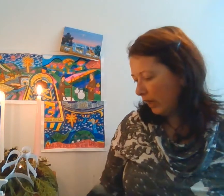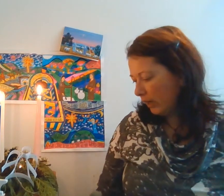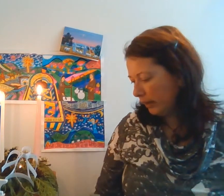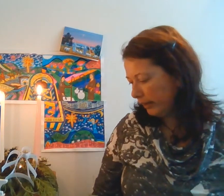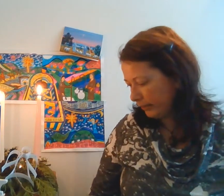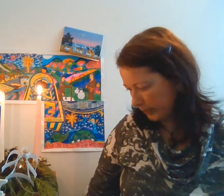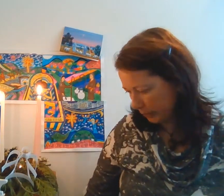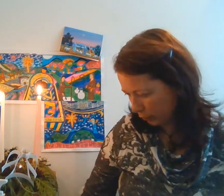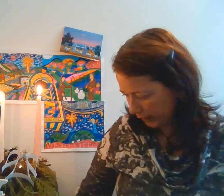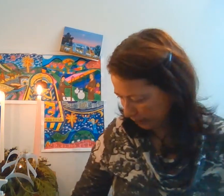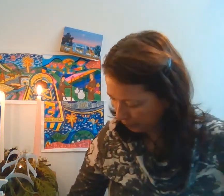A Christmas tree.